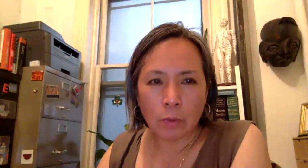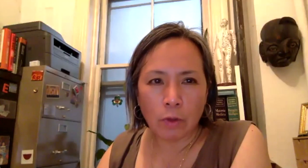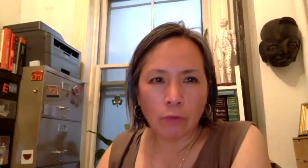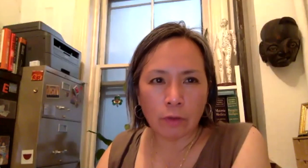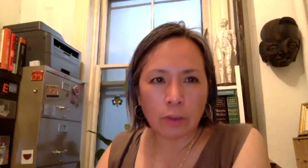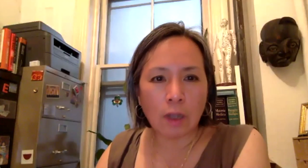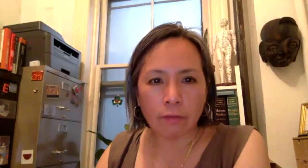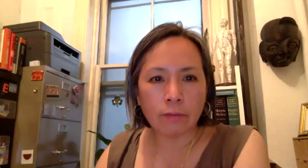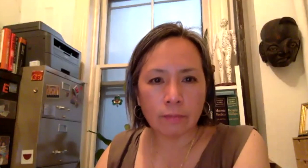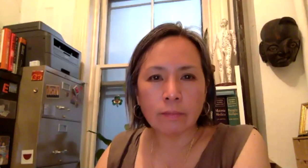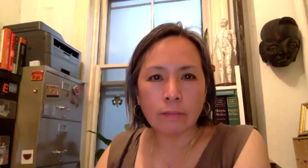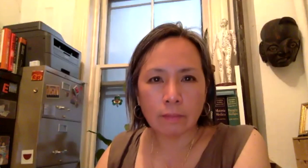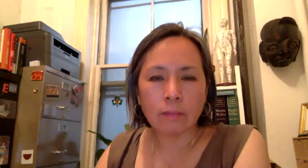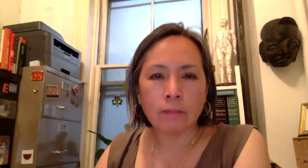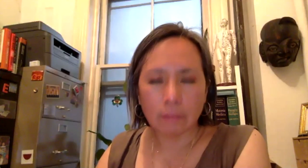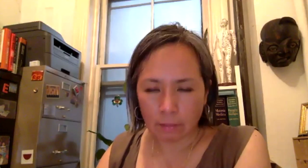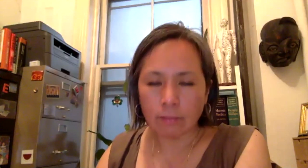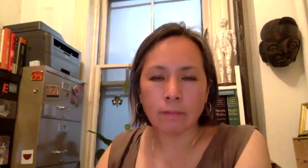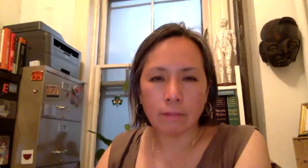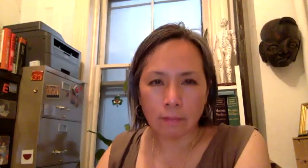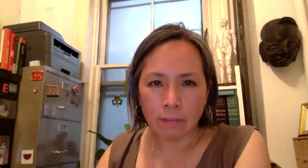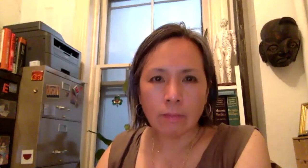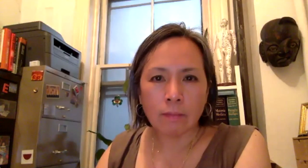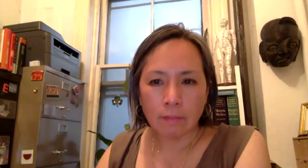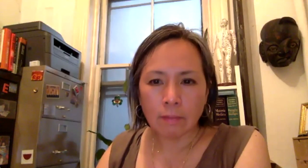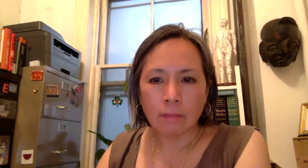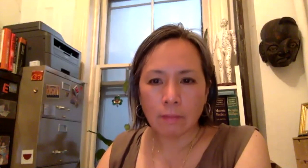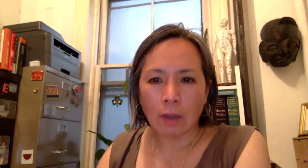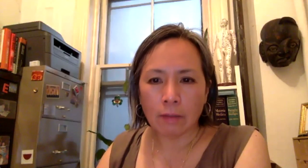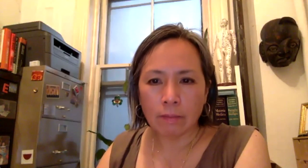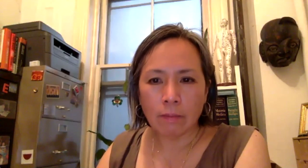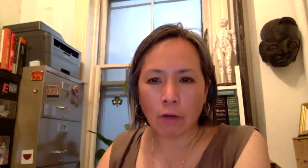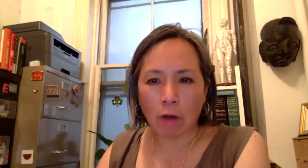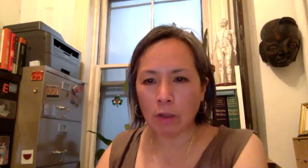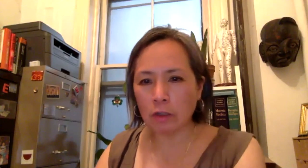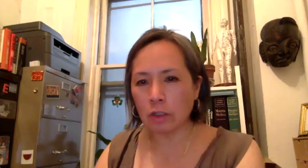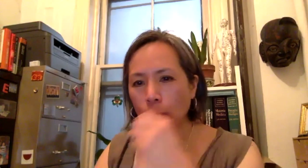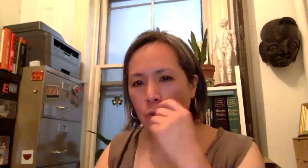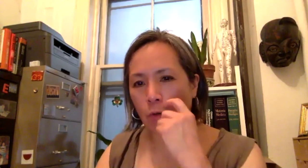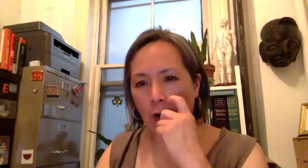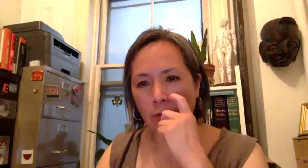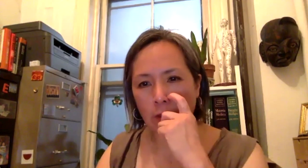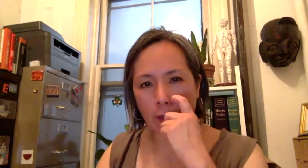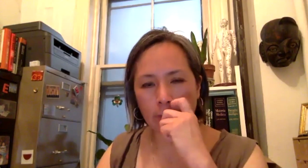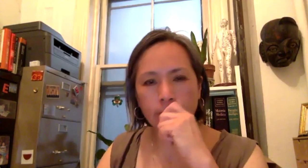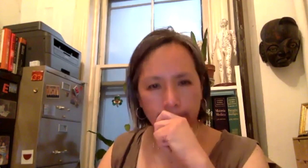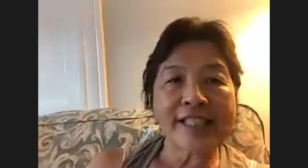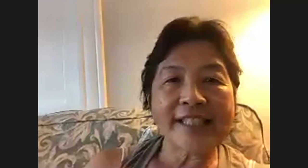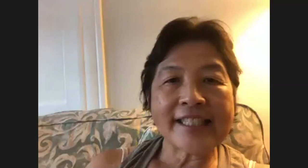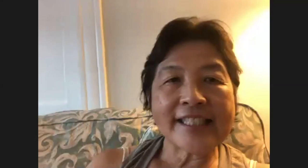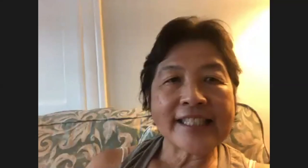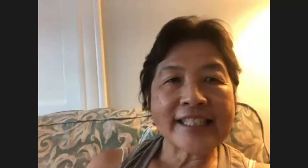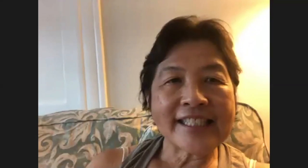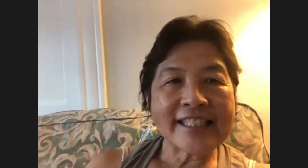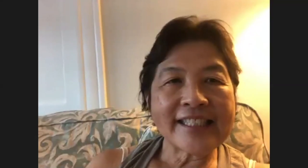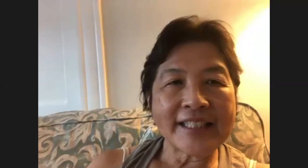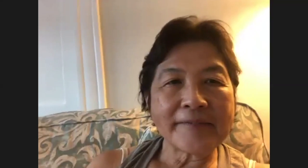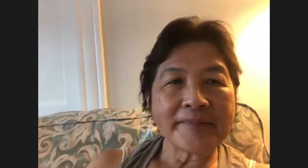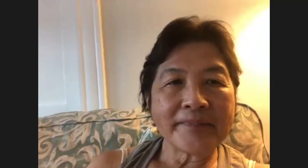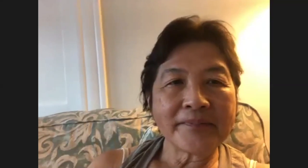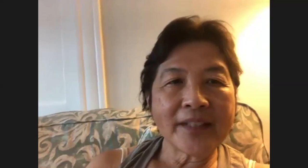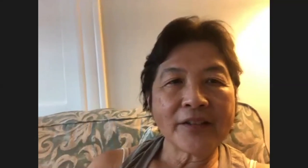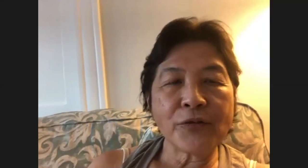Yeah, always balance meals, balanced that way. Yeah. So my grandmother. It's a rich tradition. Yeah. Very